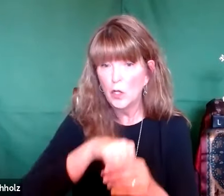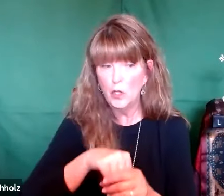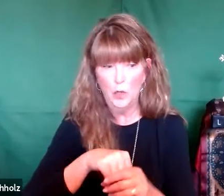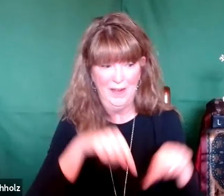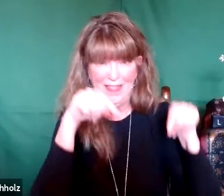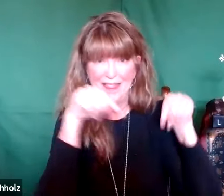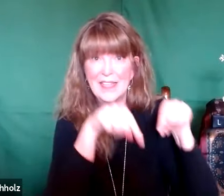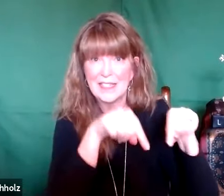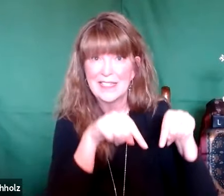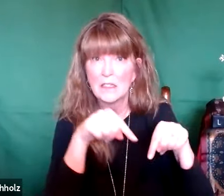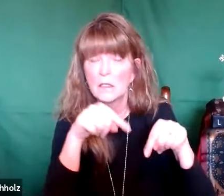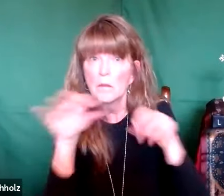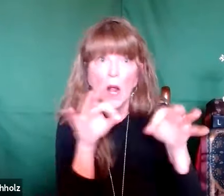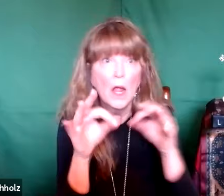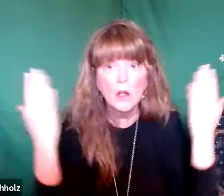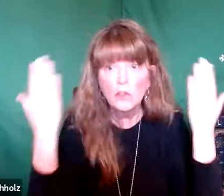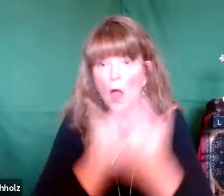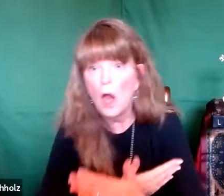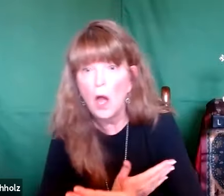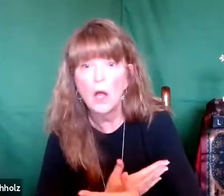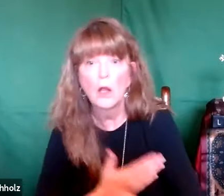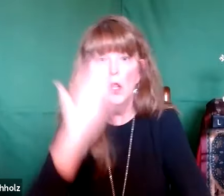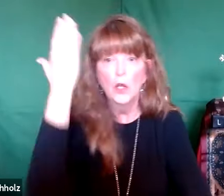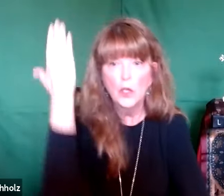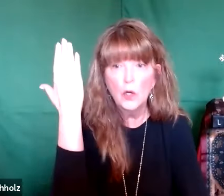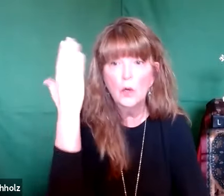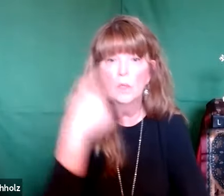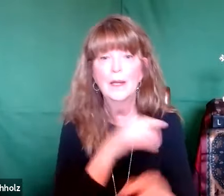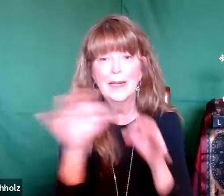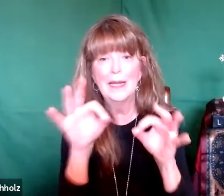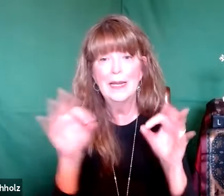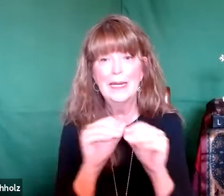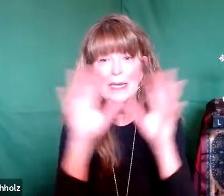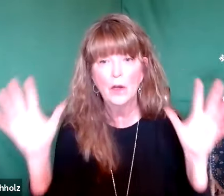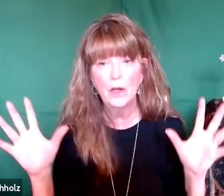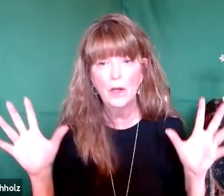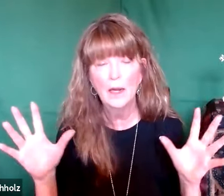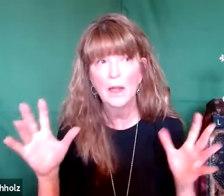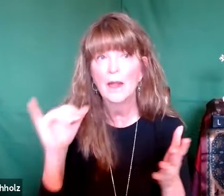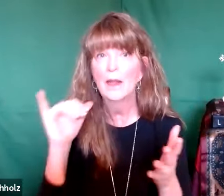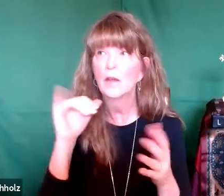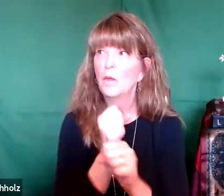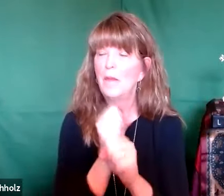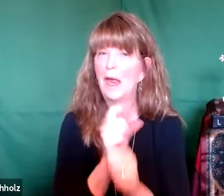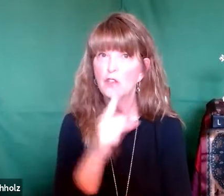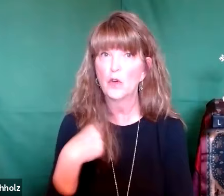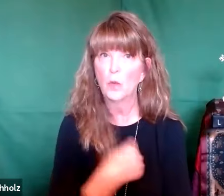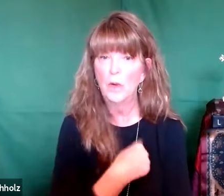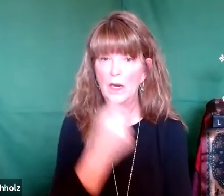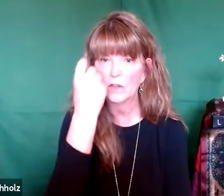of judgment. And Mark includes this explanation about the darkness at noon very, very vividly to